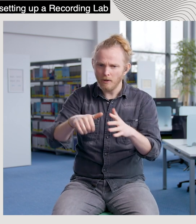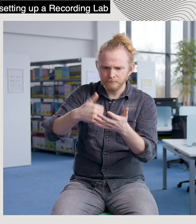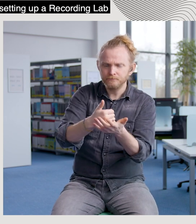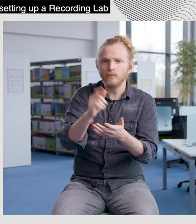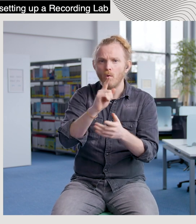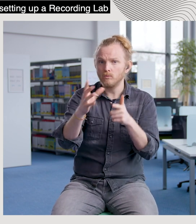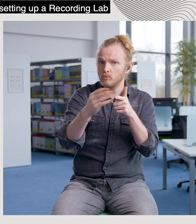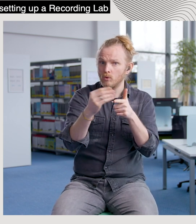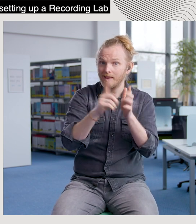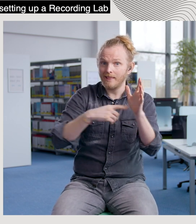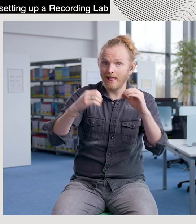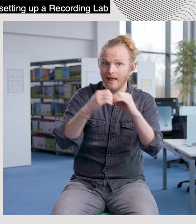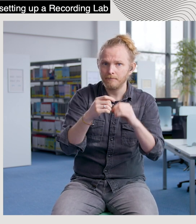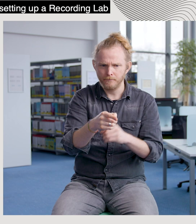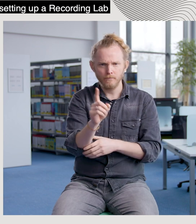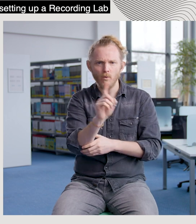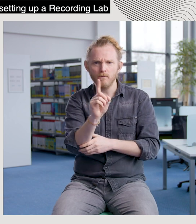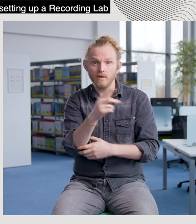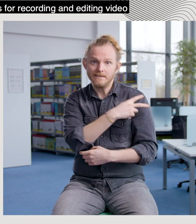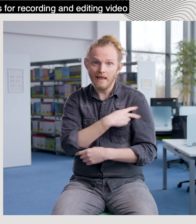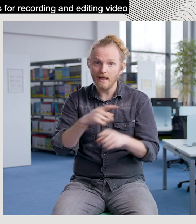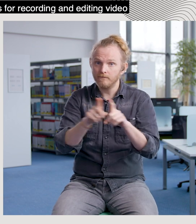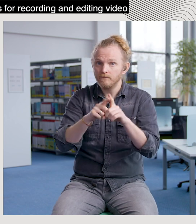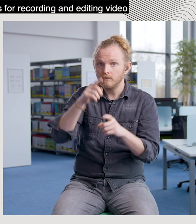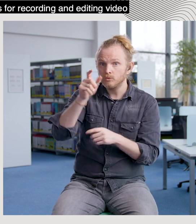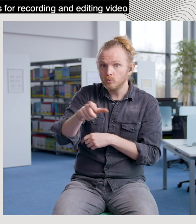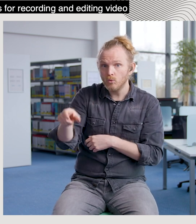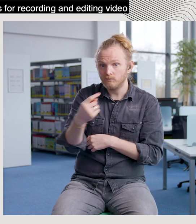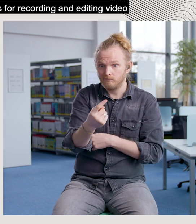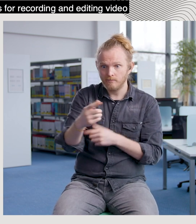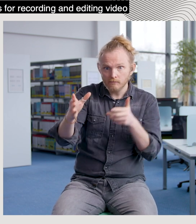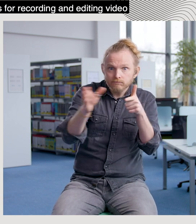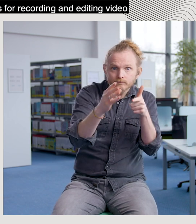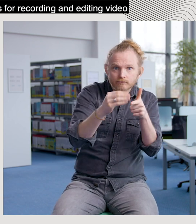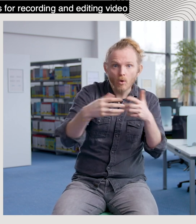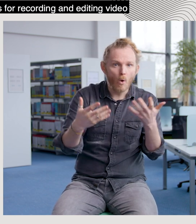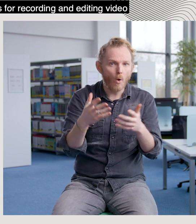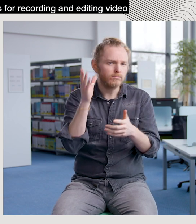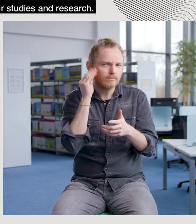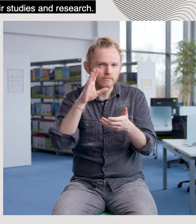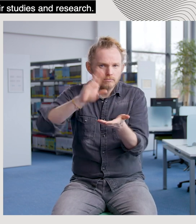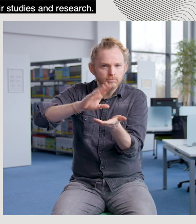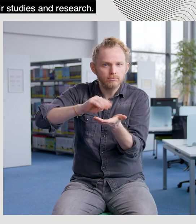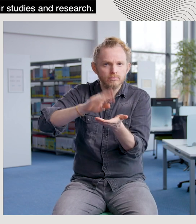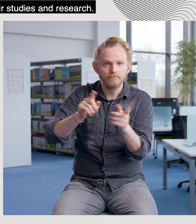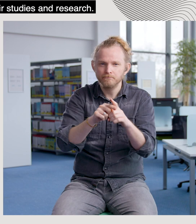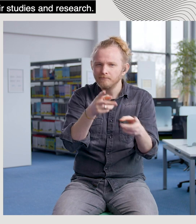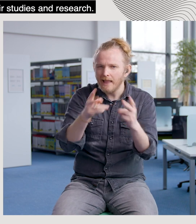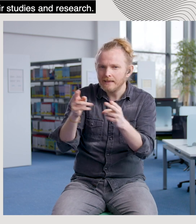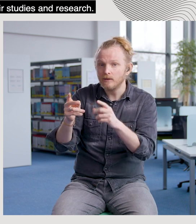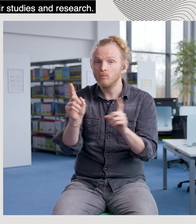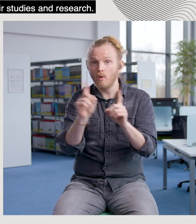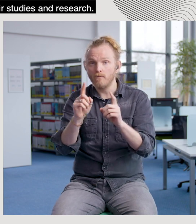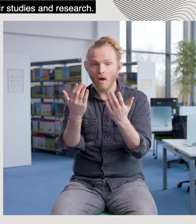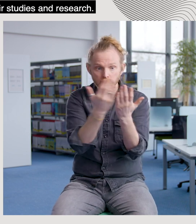We're just in the process of setting up a recording lab, which is open to staff and students recording and editing video and audio material for their